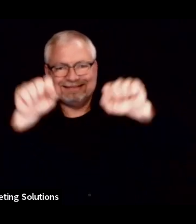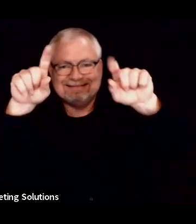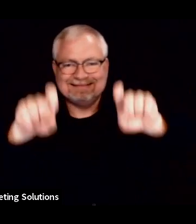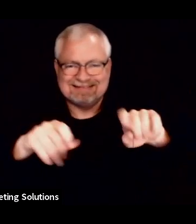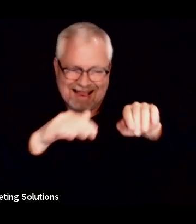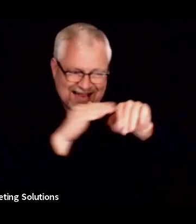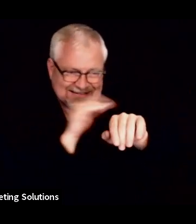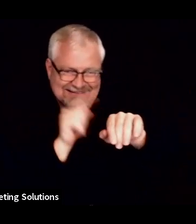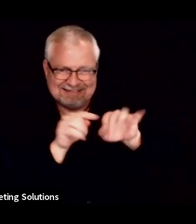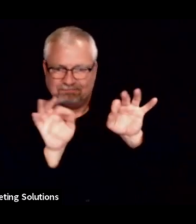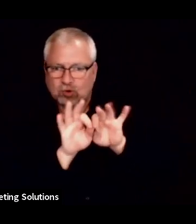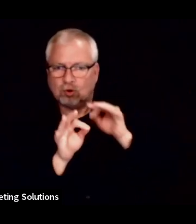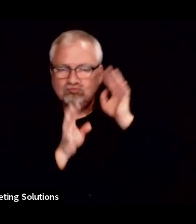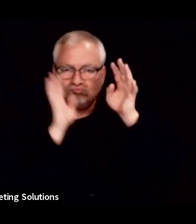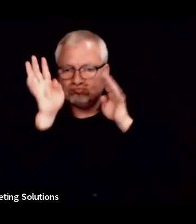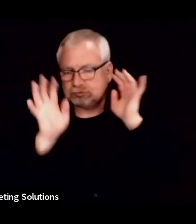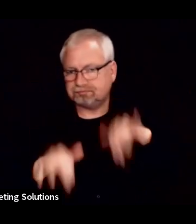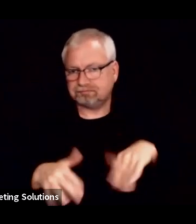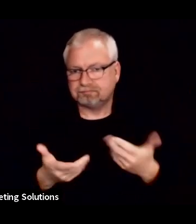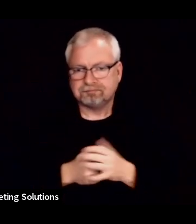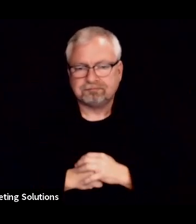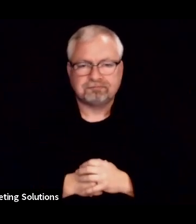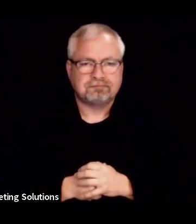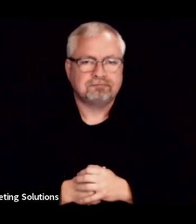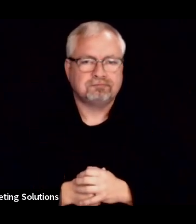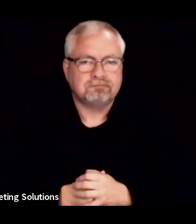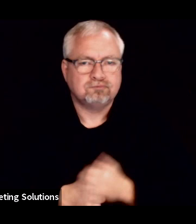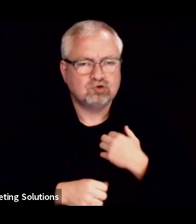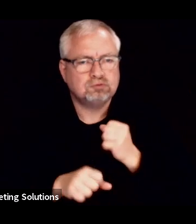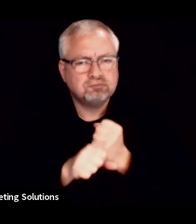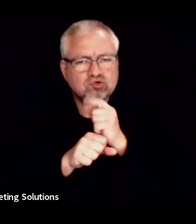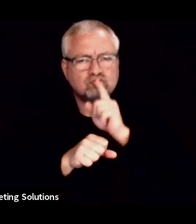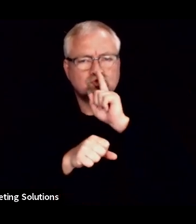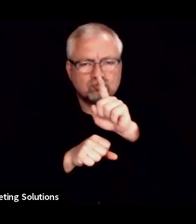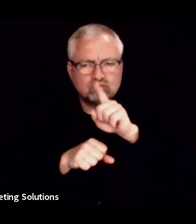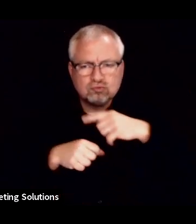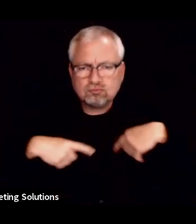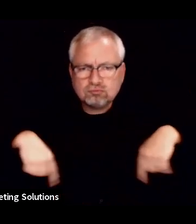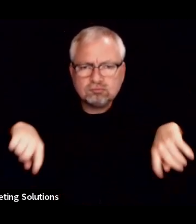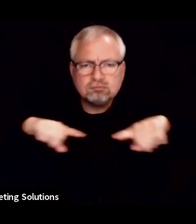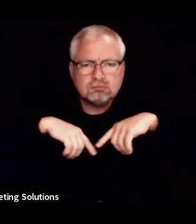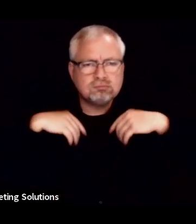Including, in this case, making sure that there's no financial barrier. I mean, that